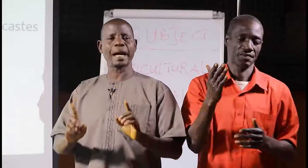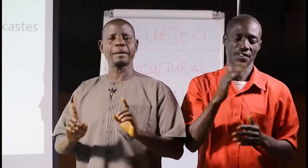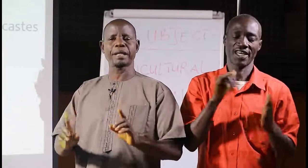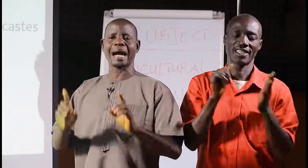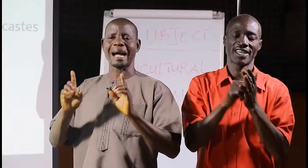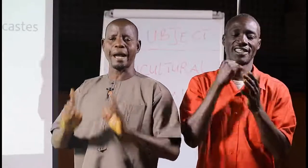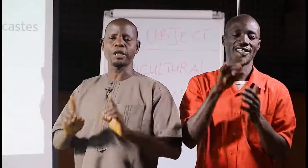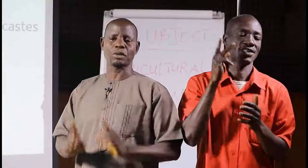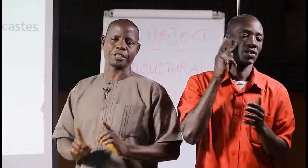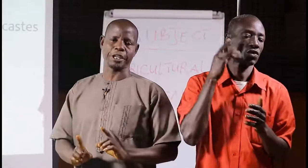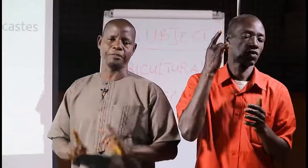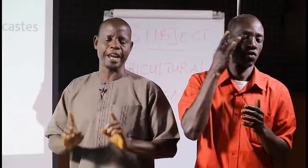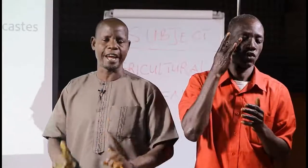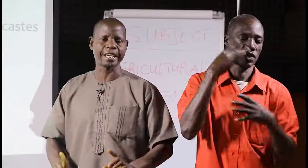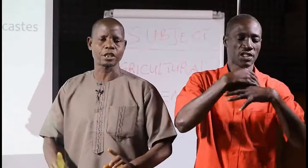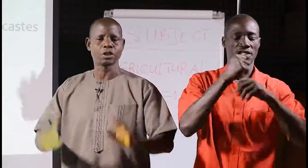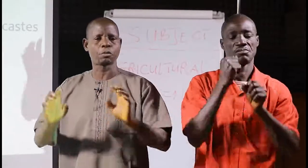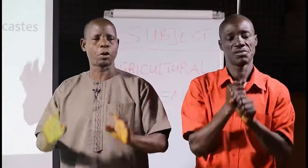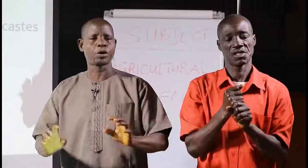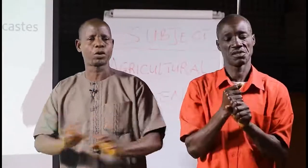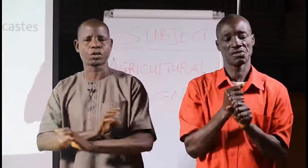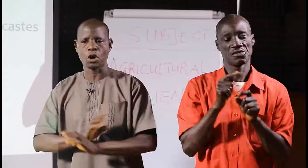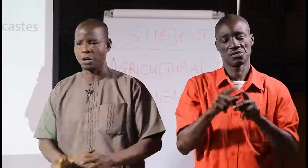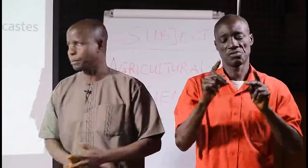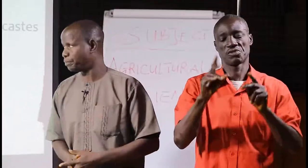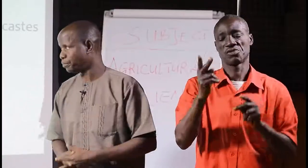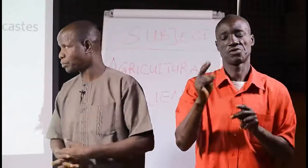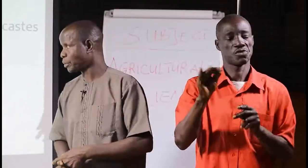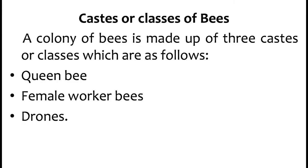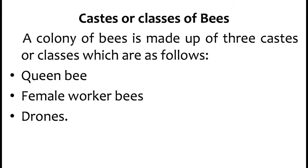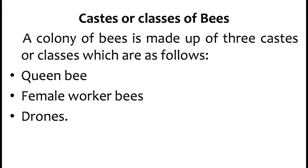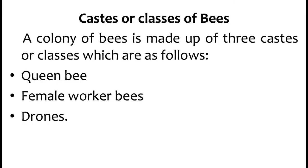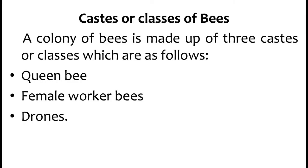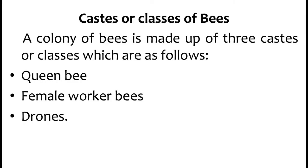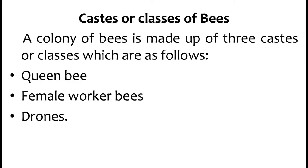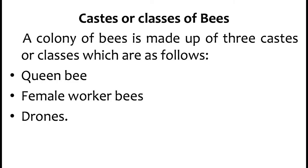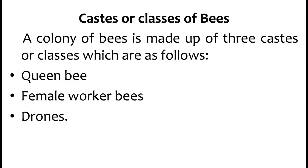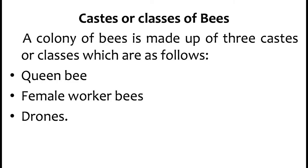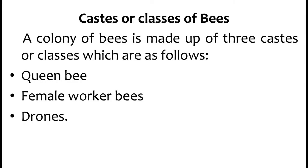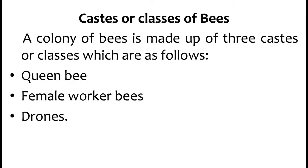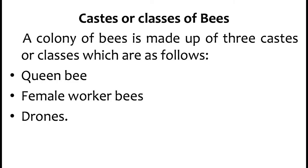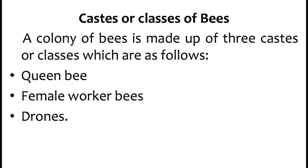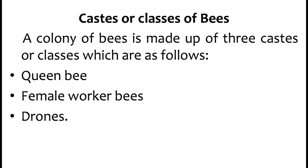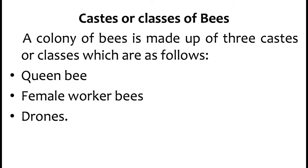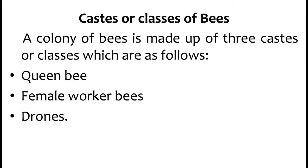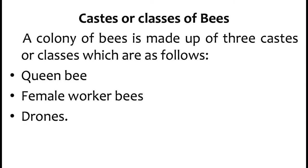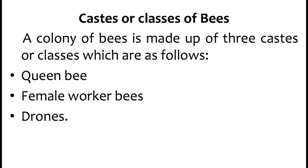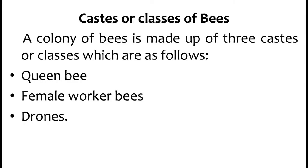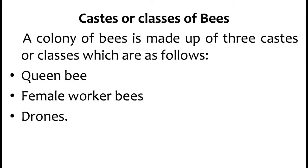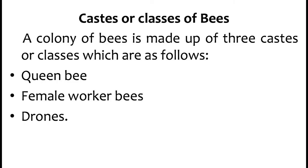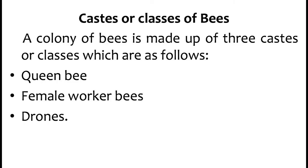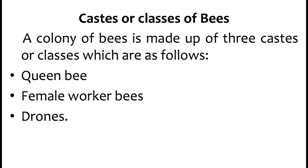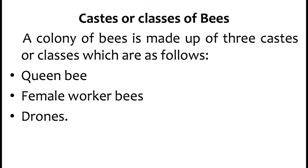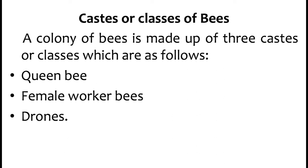that particular aim they are aiming to achieve is to produce honey. So a colony of bees is made up of